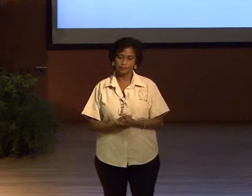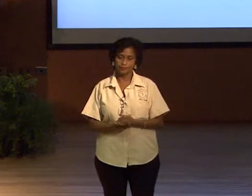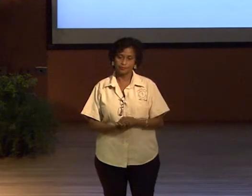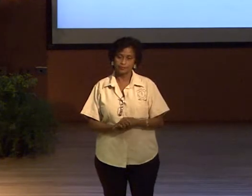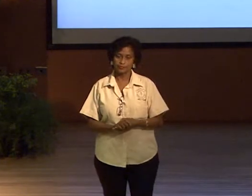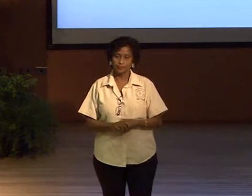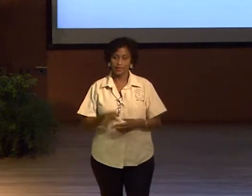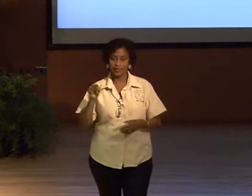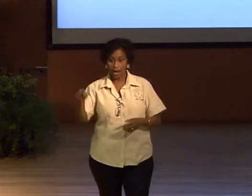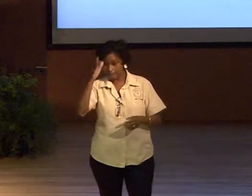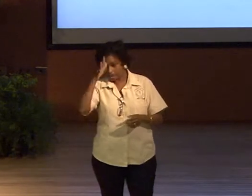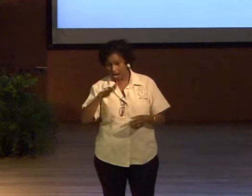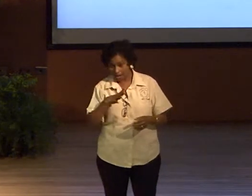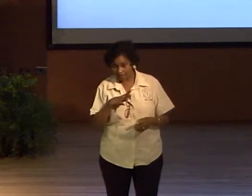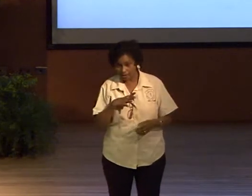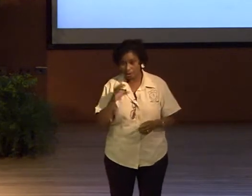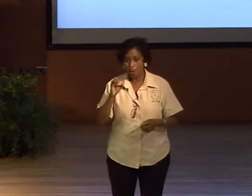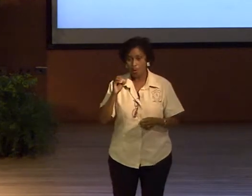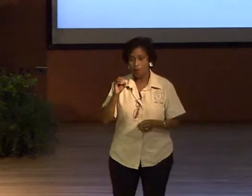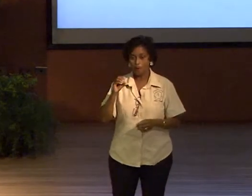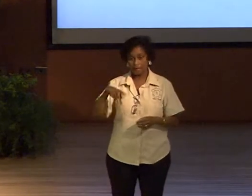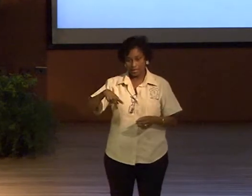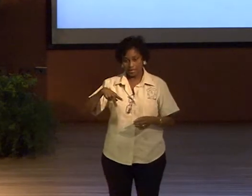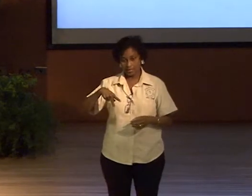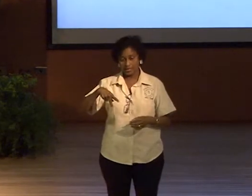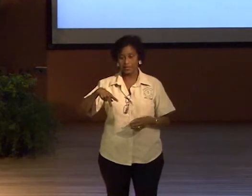Pistorius had described himself as